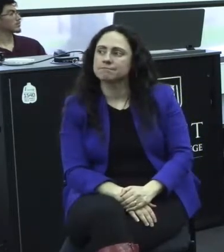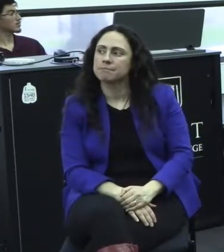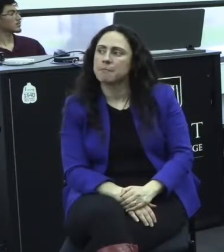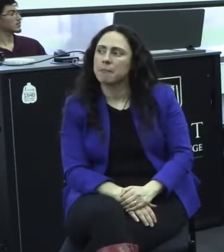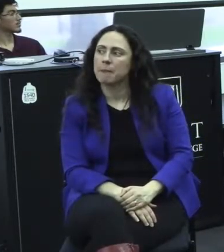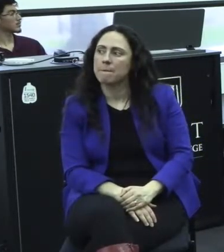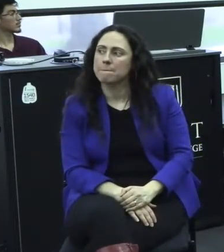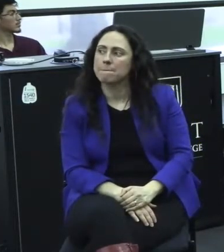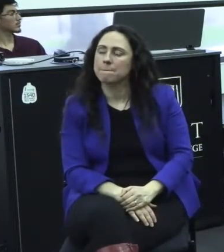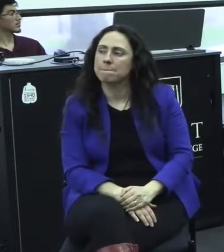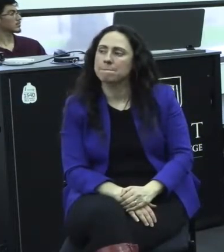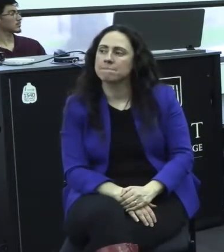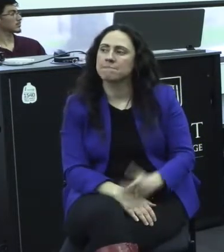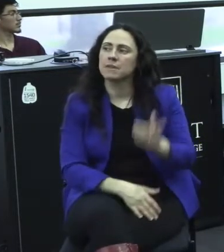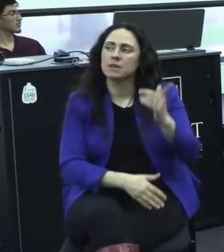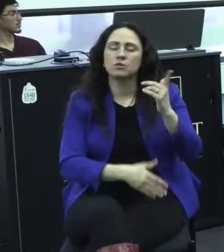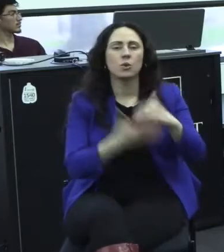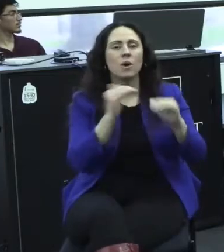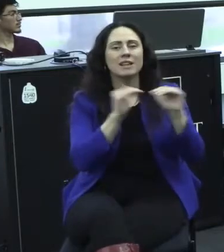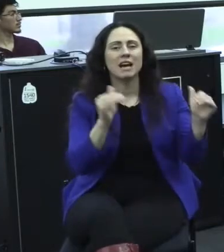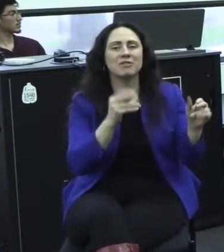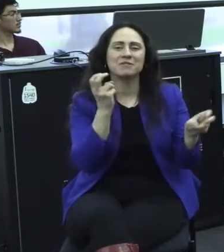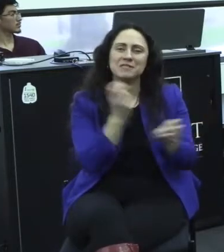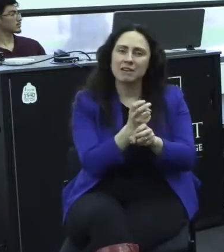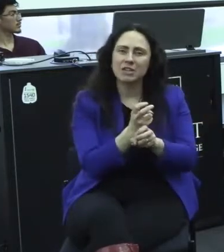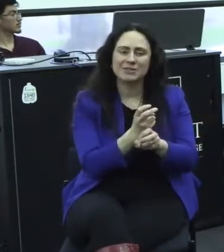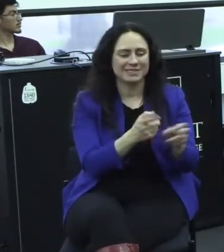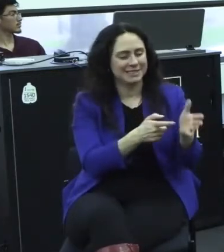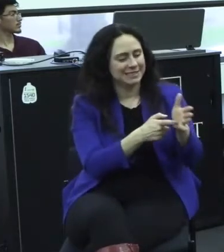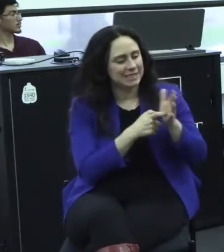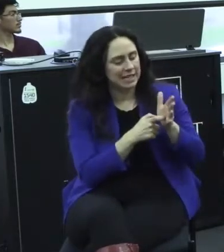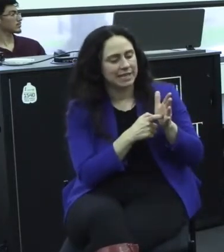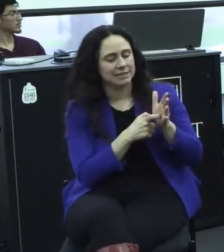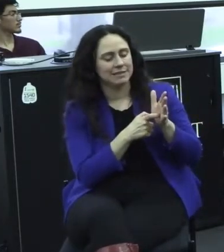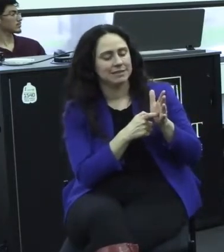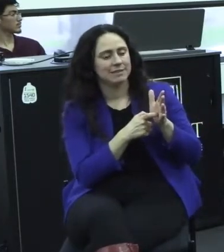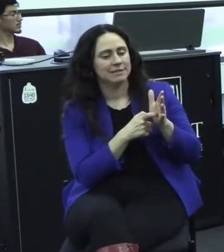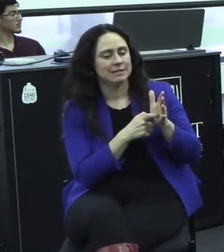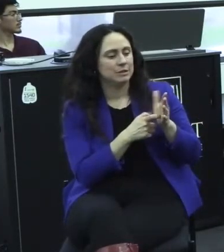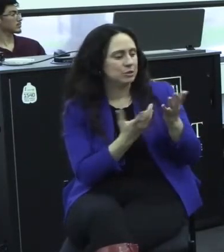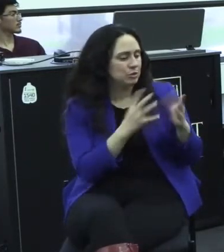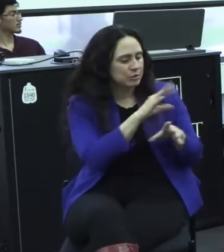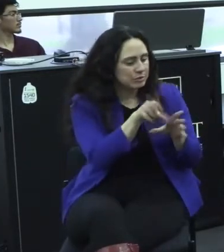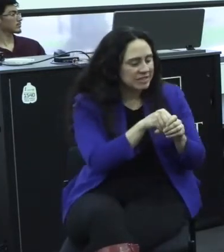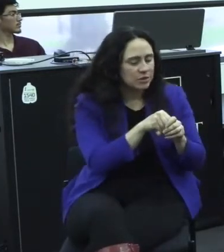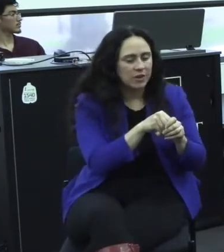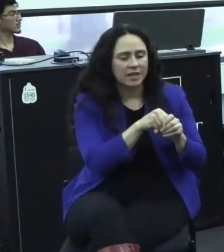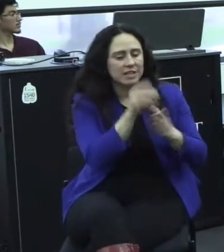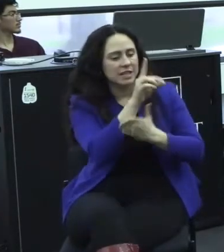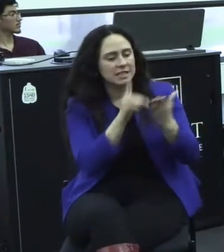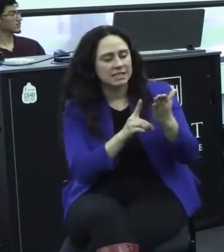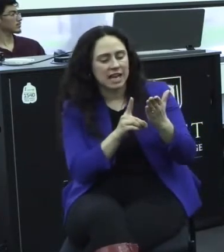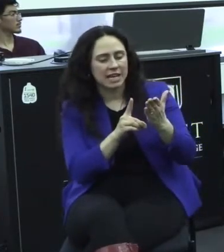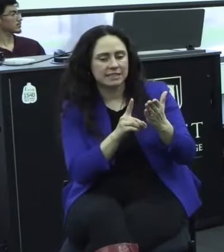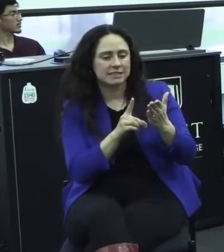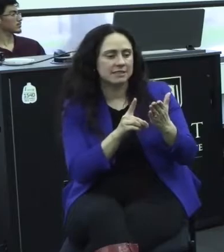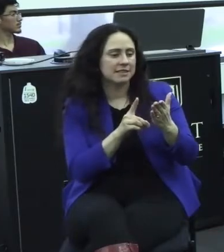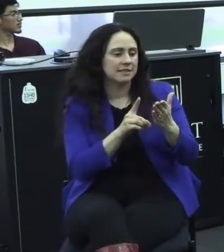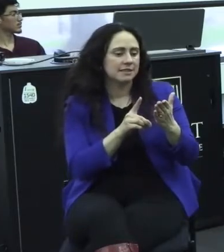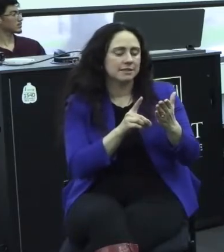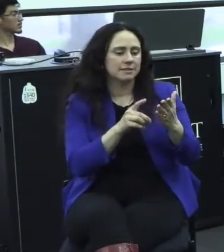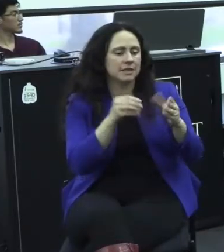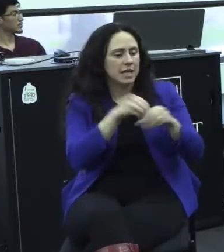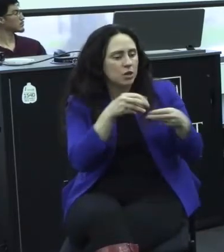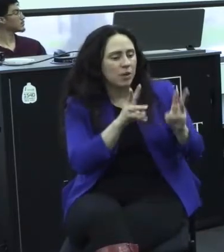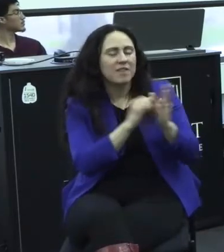So what level of difficulty does it take to integrate and design features that everyone can use when it comes